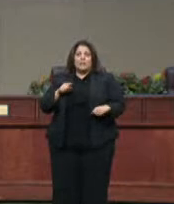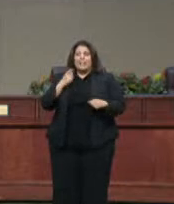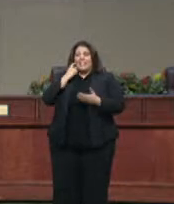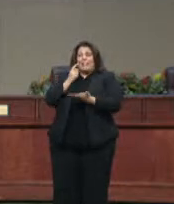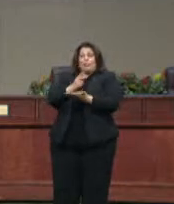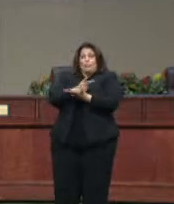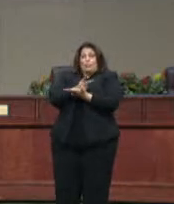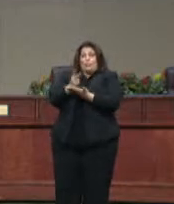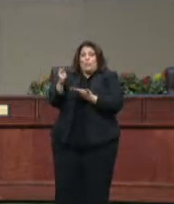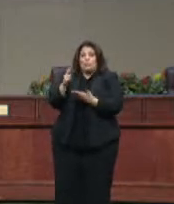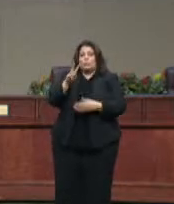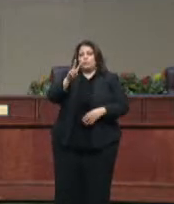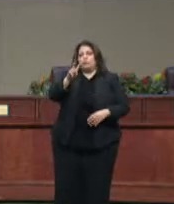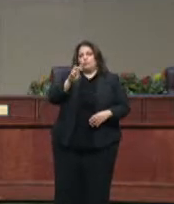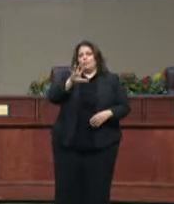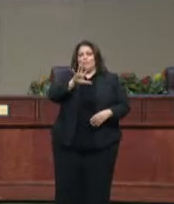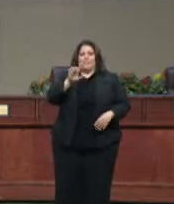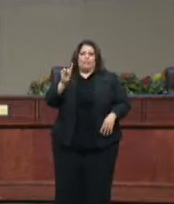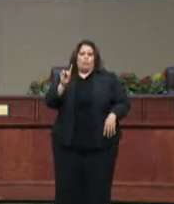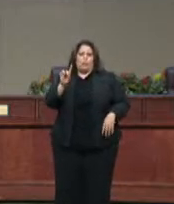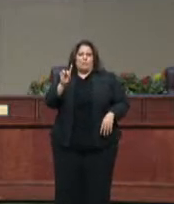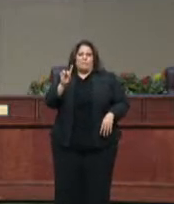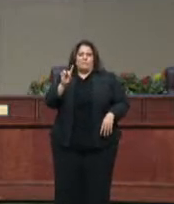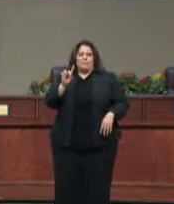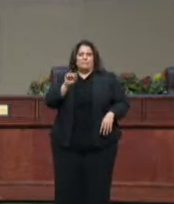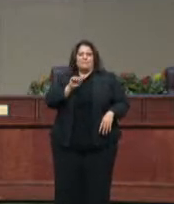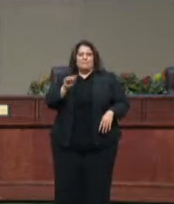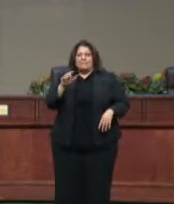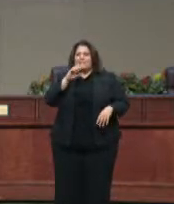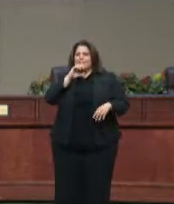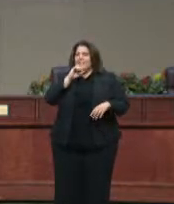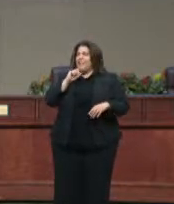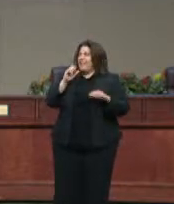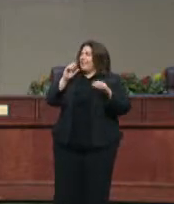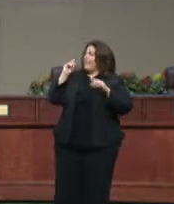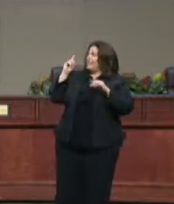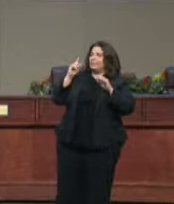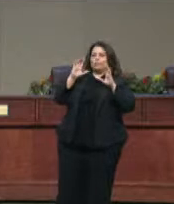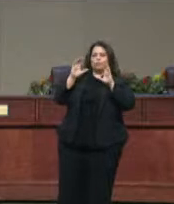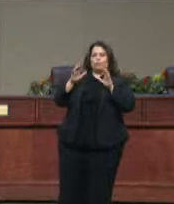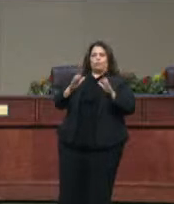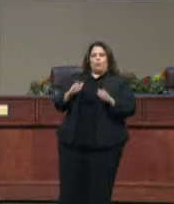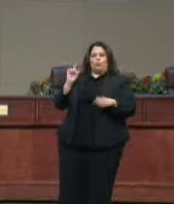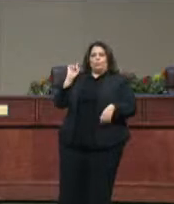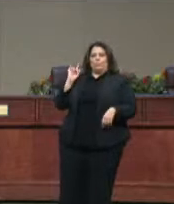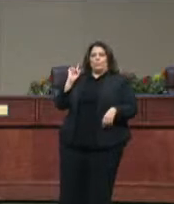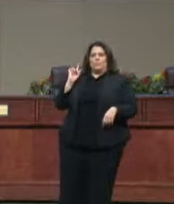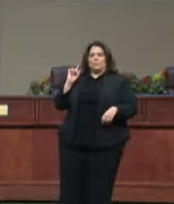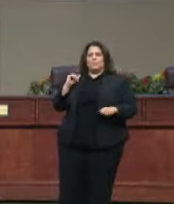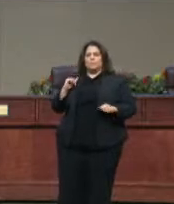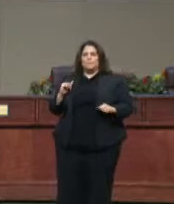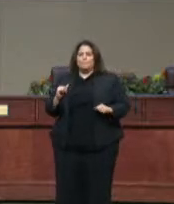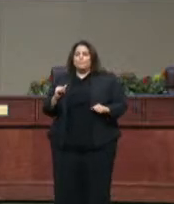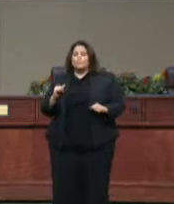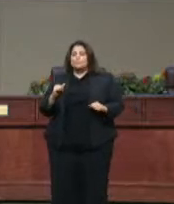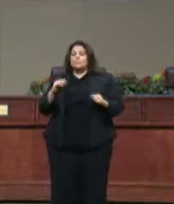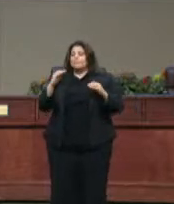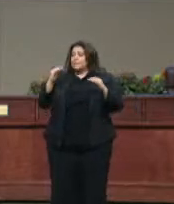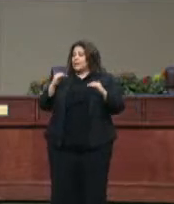weeks, 251, and those are the age groups of which those cases are.